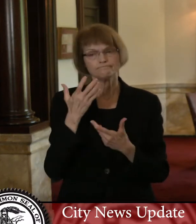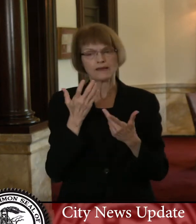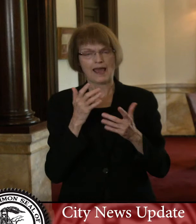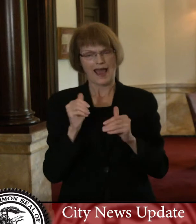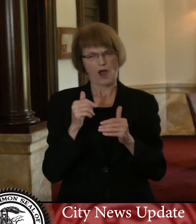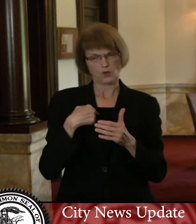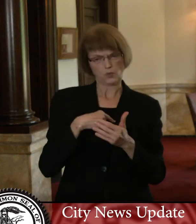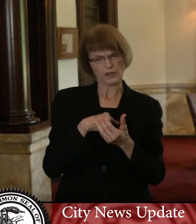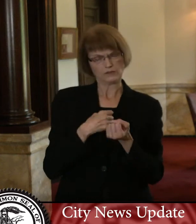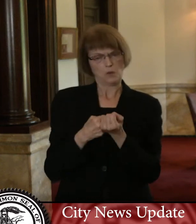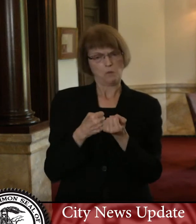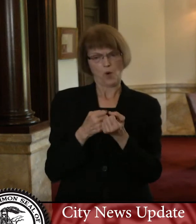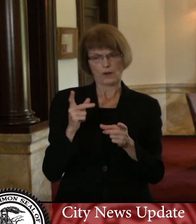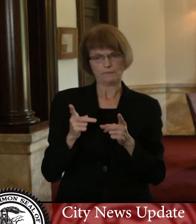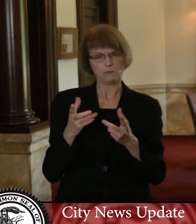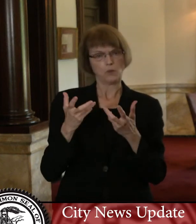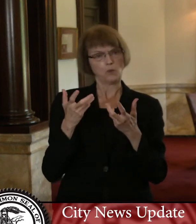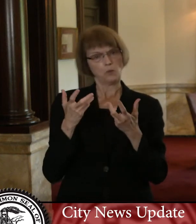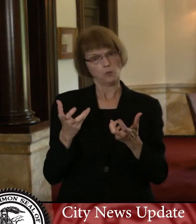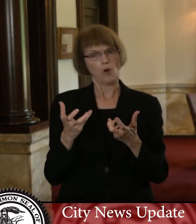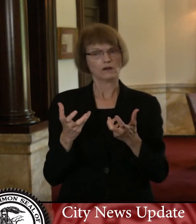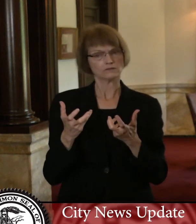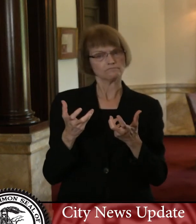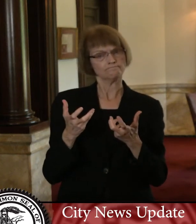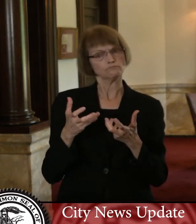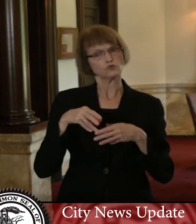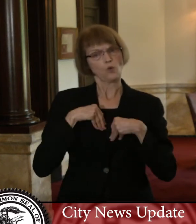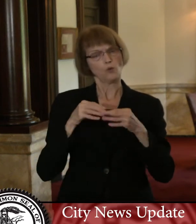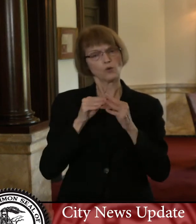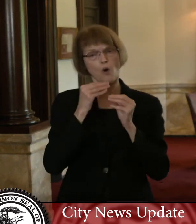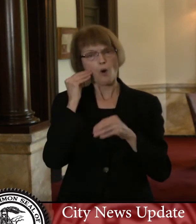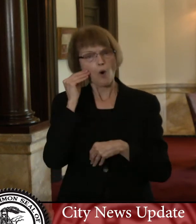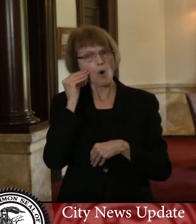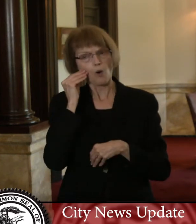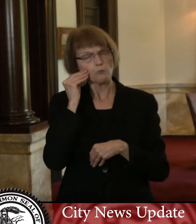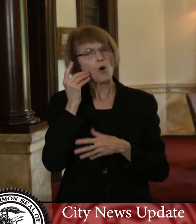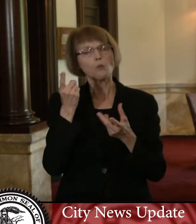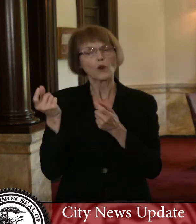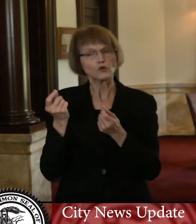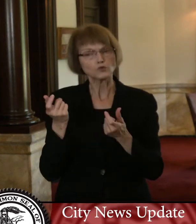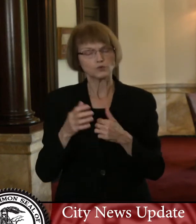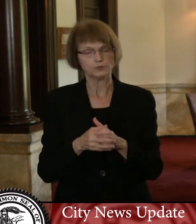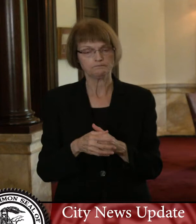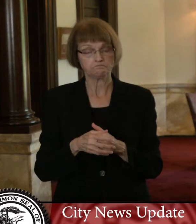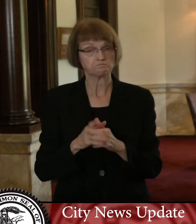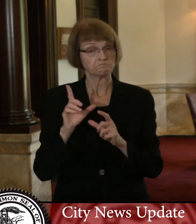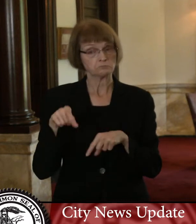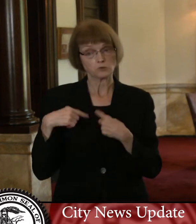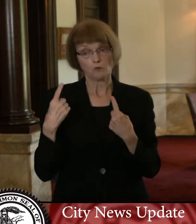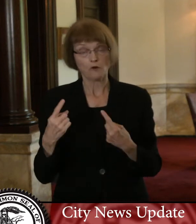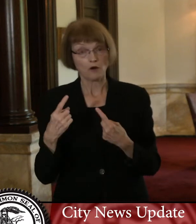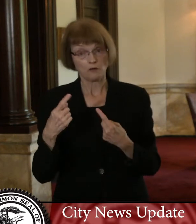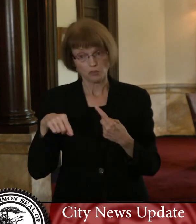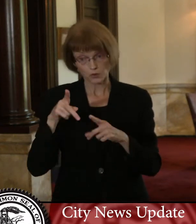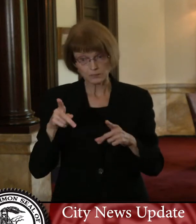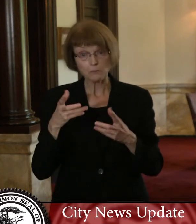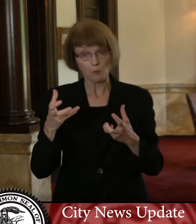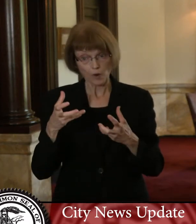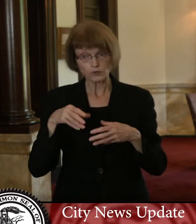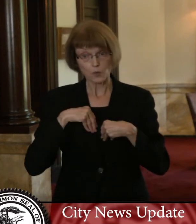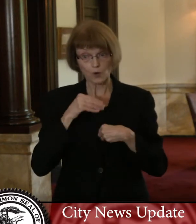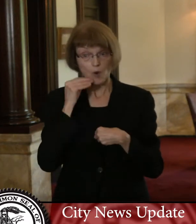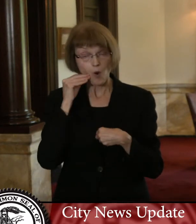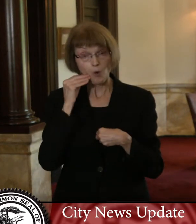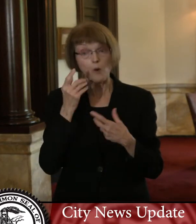to support people who want to seek home ownership? Some of the best practices I've seen about people who want to do home ownership.